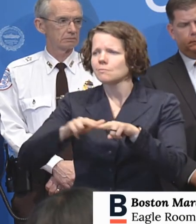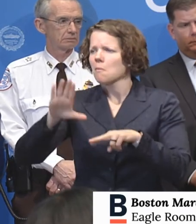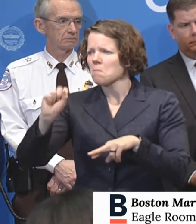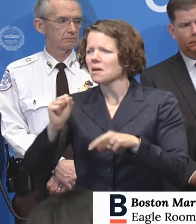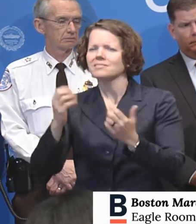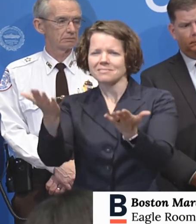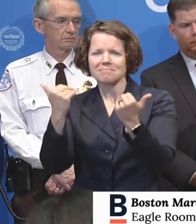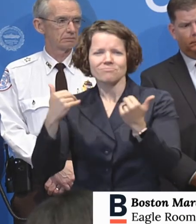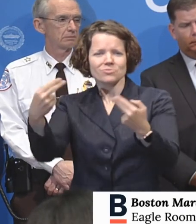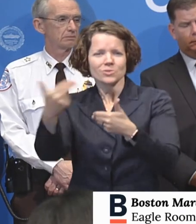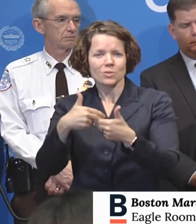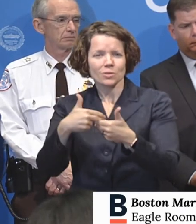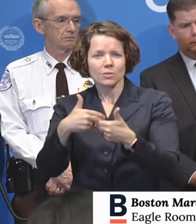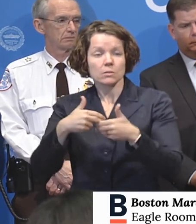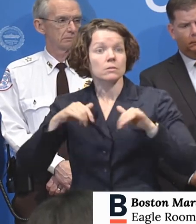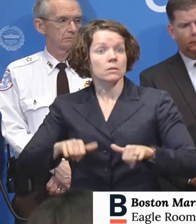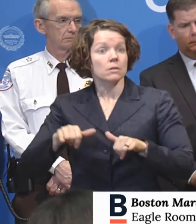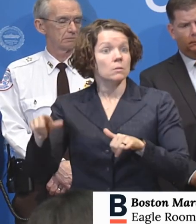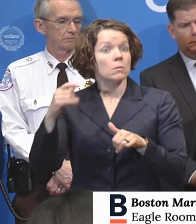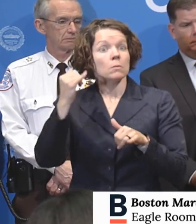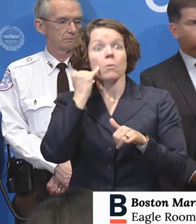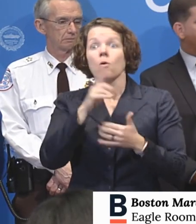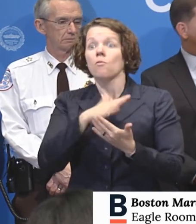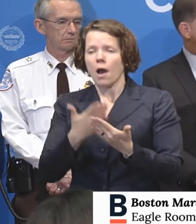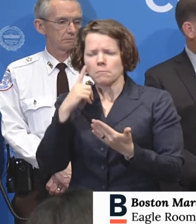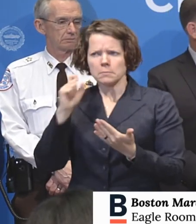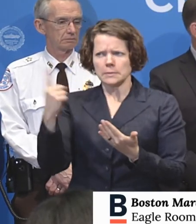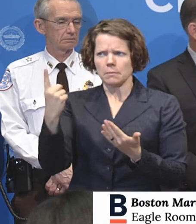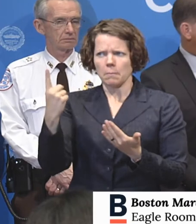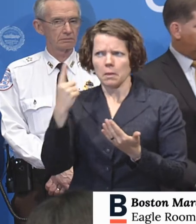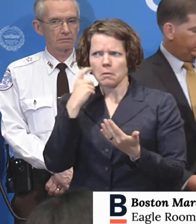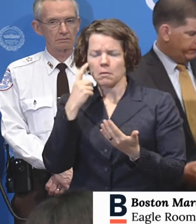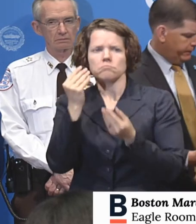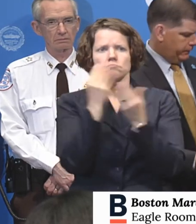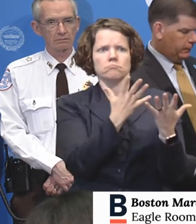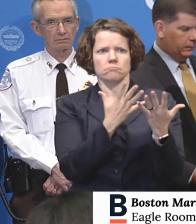something, say something. Thank you.